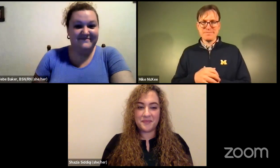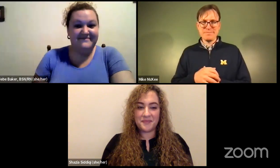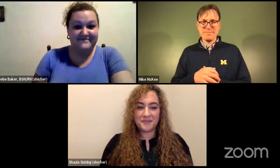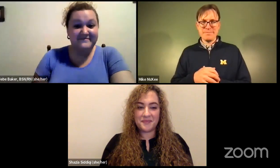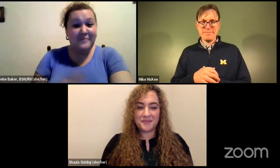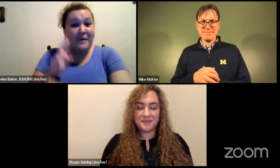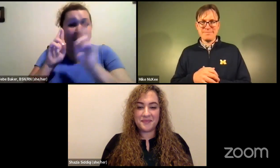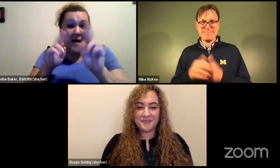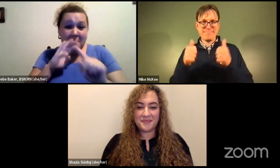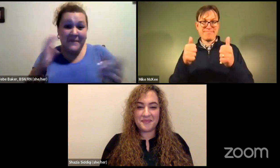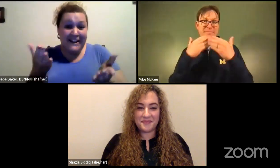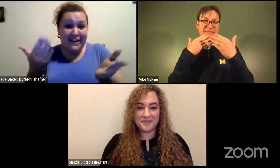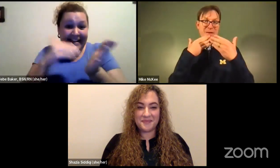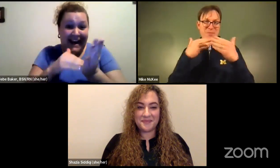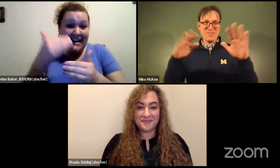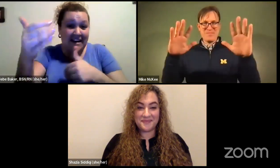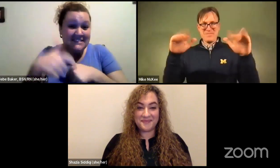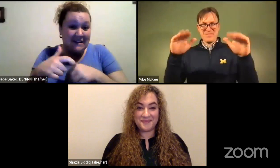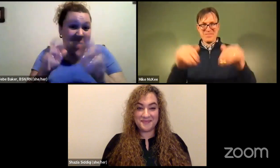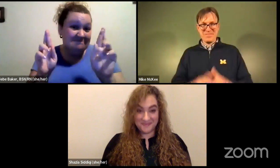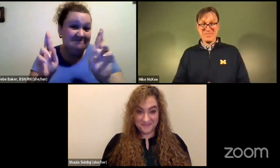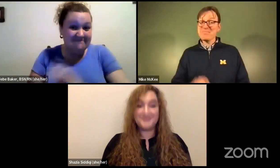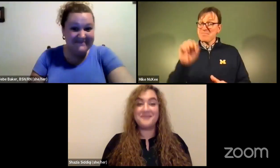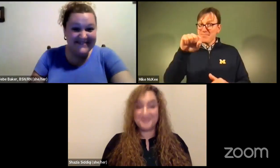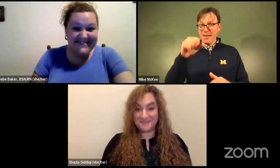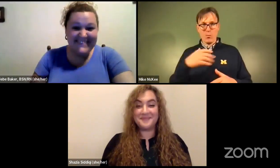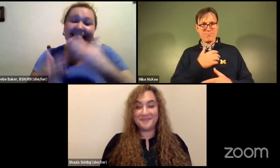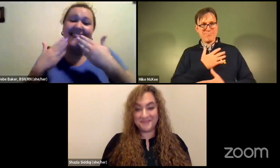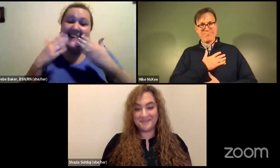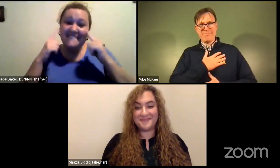Pavani, thank you for all of your help. And I hope to be here next time.